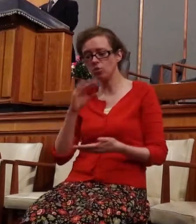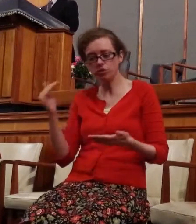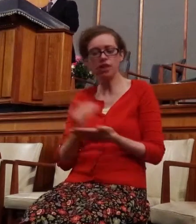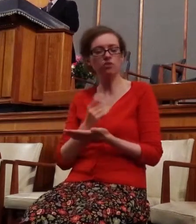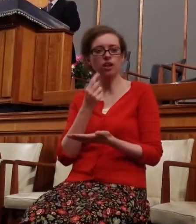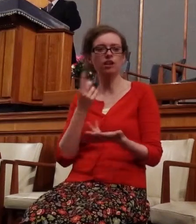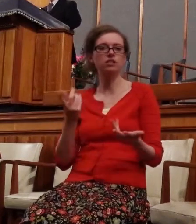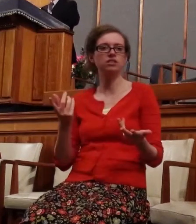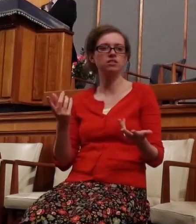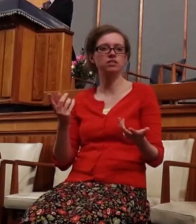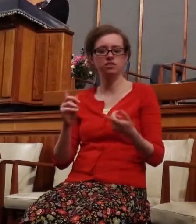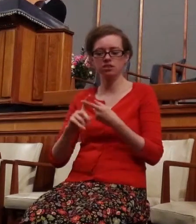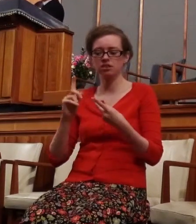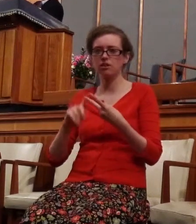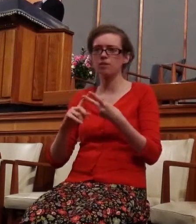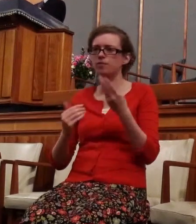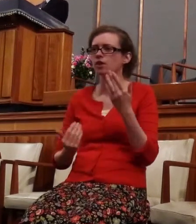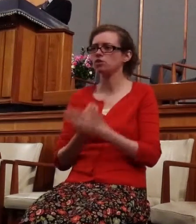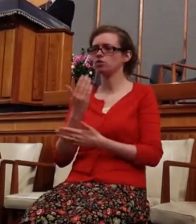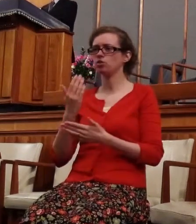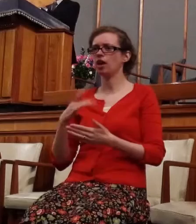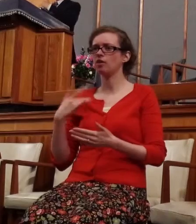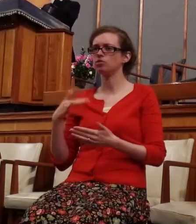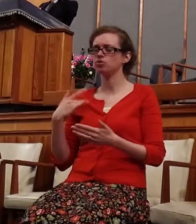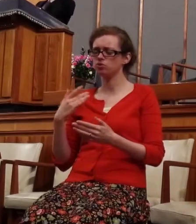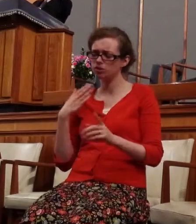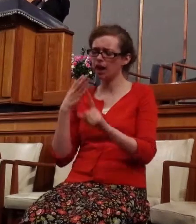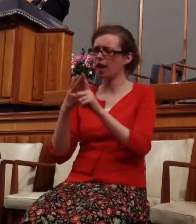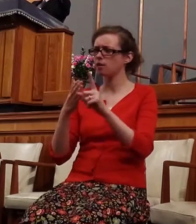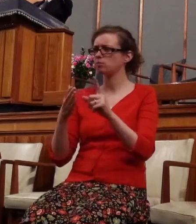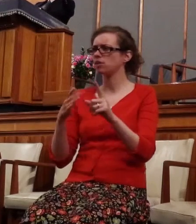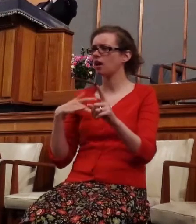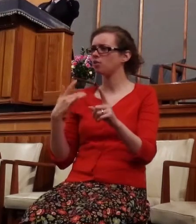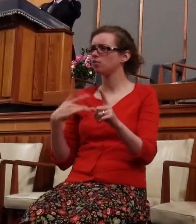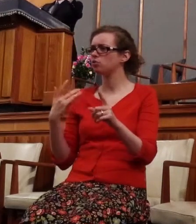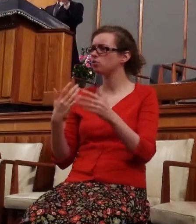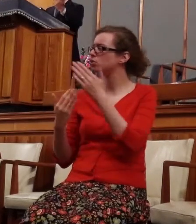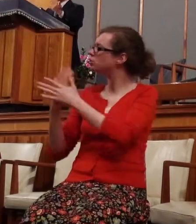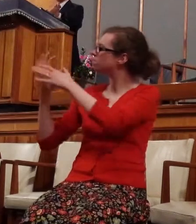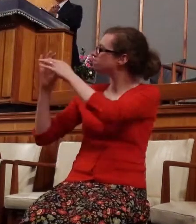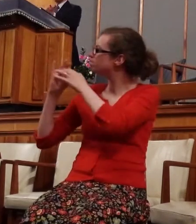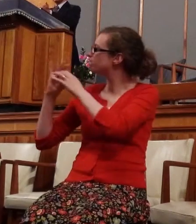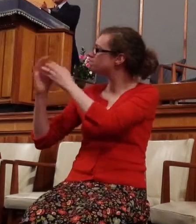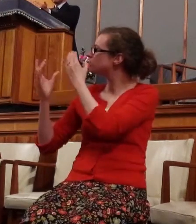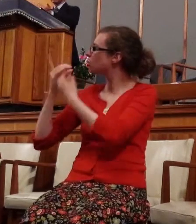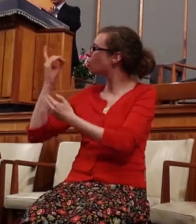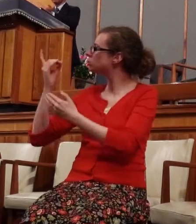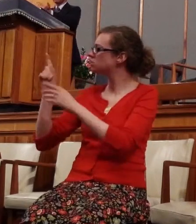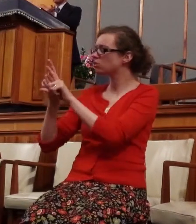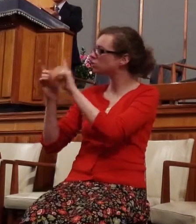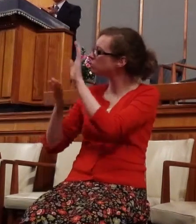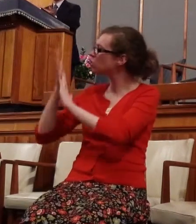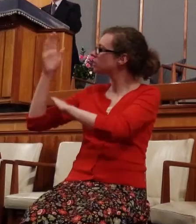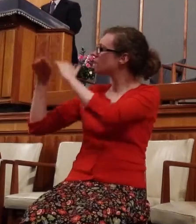purpose in life, give you new name in heaven, give you new relationship with God, give you even new relationship